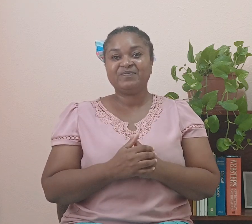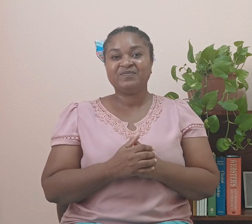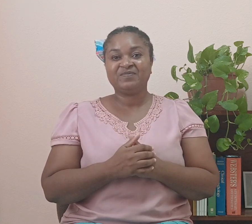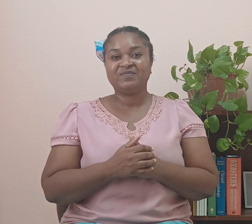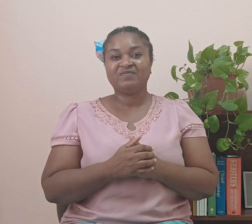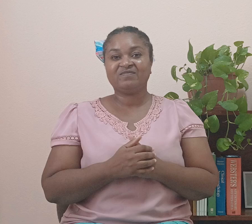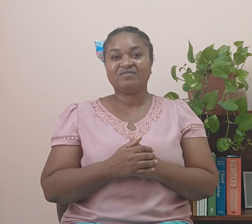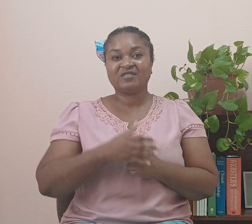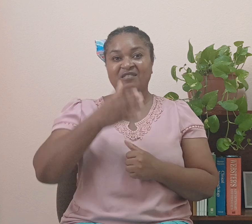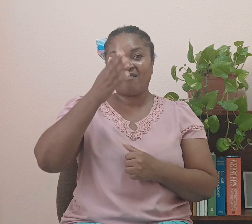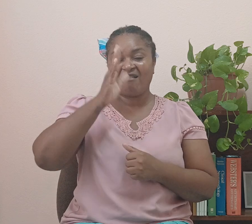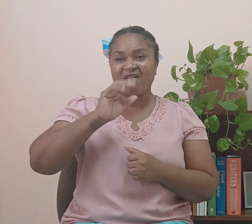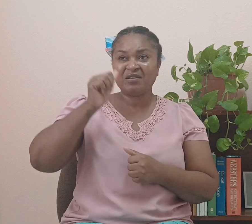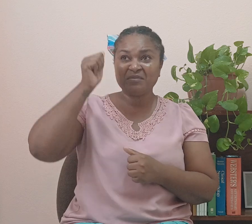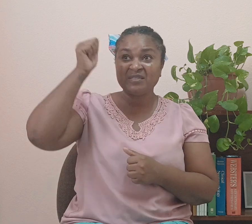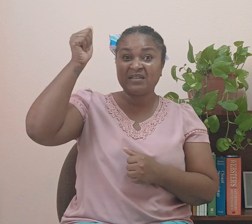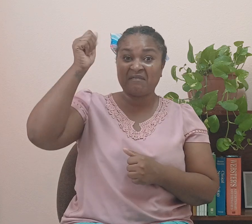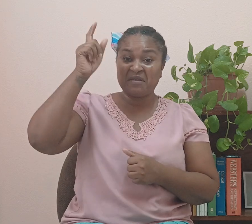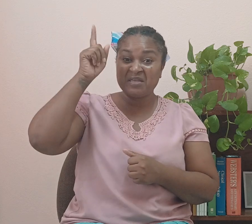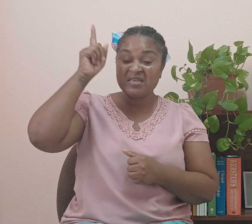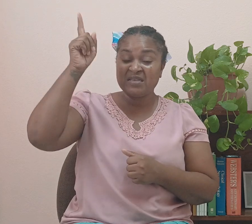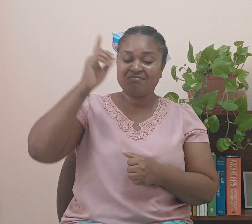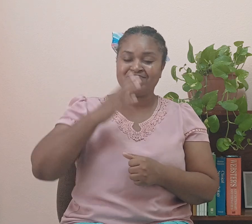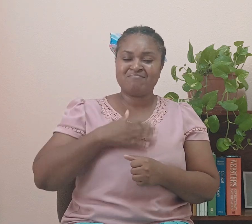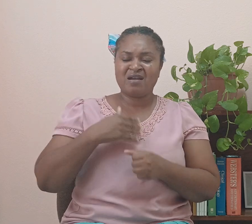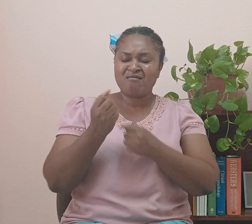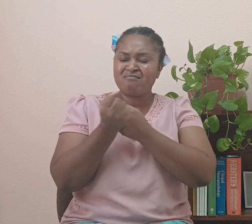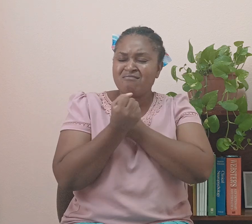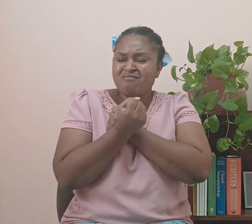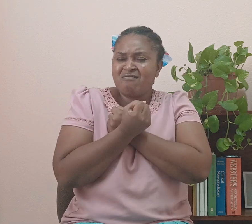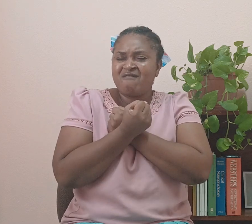God is my loving Heavenly Father.